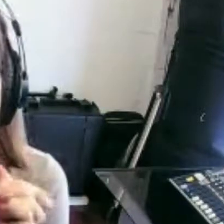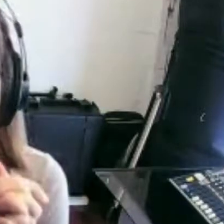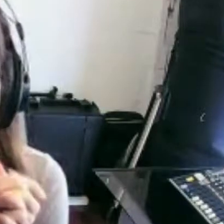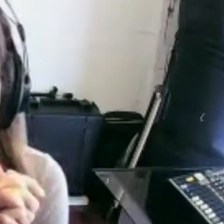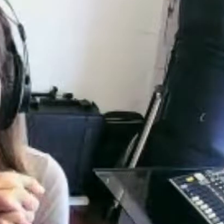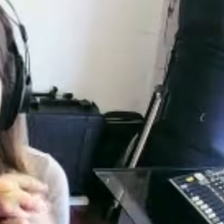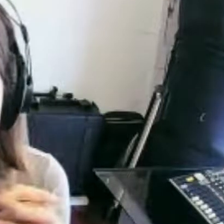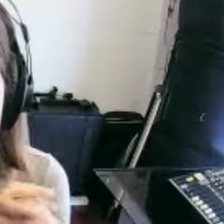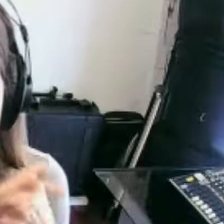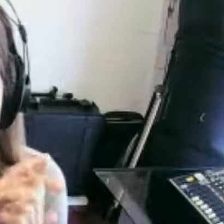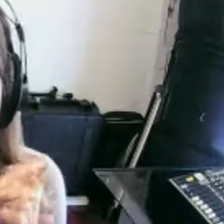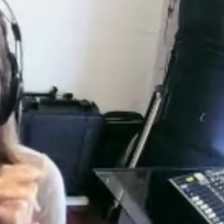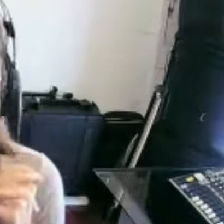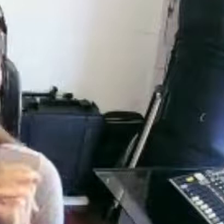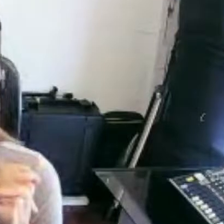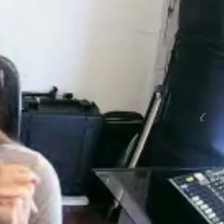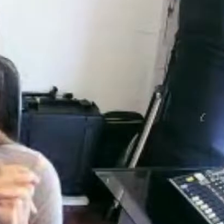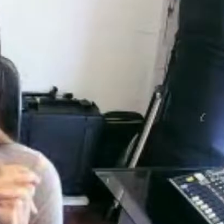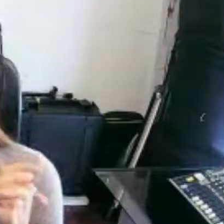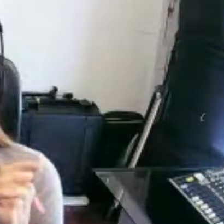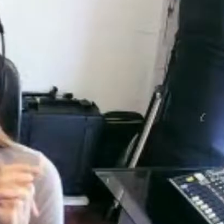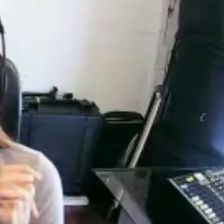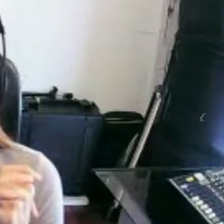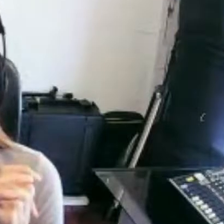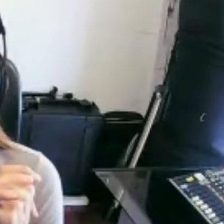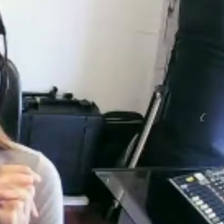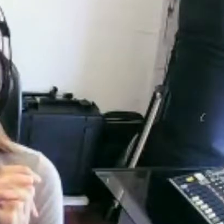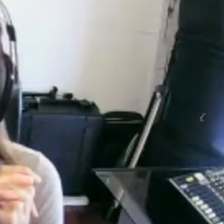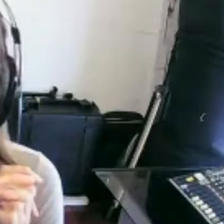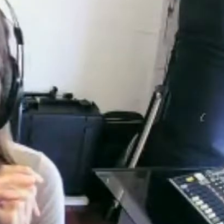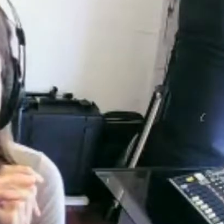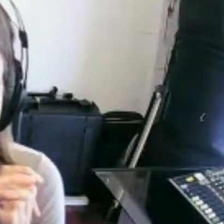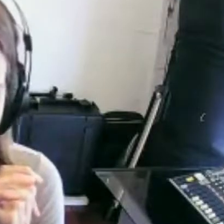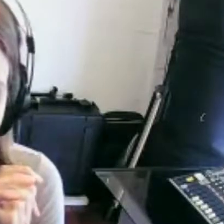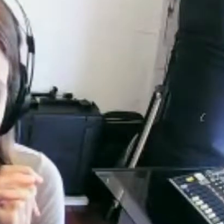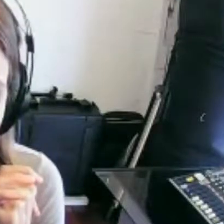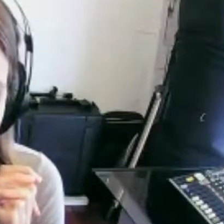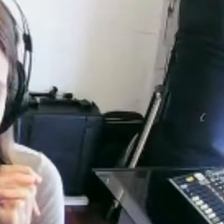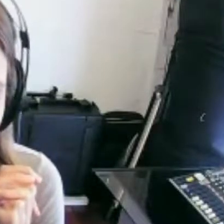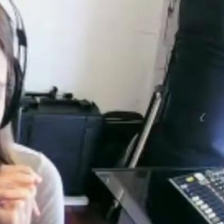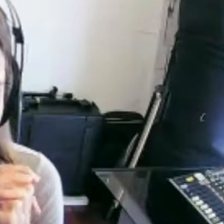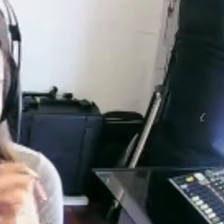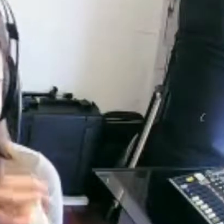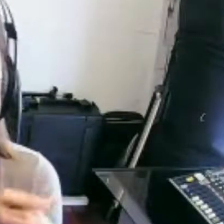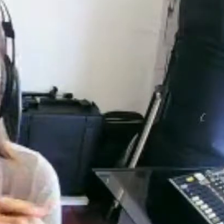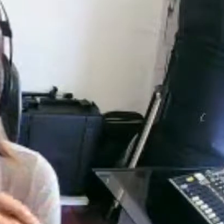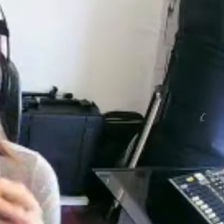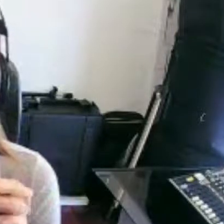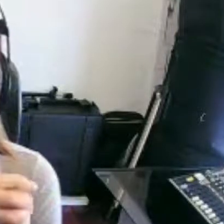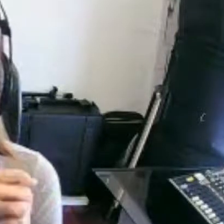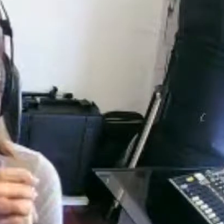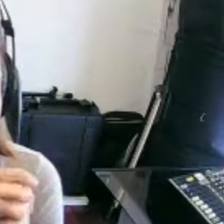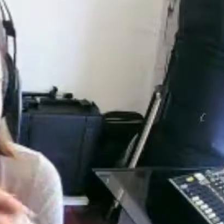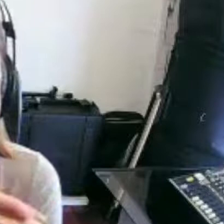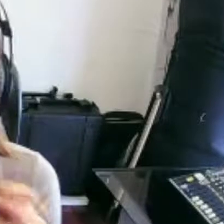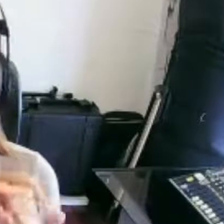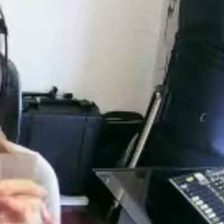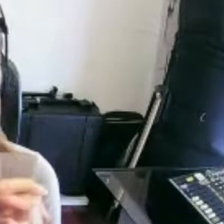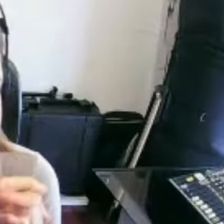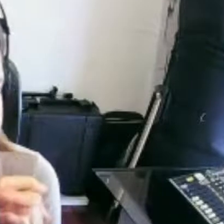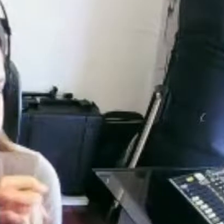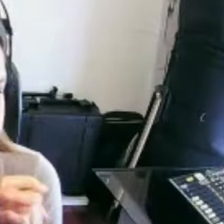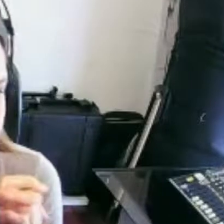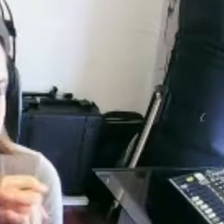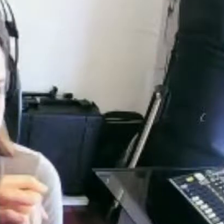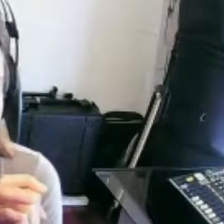at voxsana.co or .co. Eventually, I will have a podcast that is coming to you in a few months'